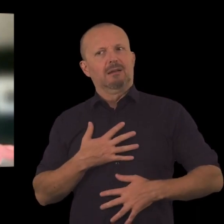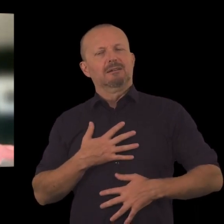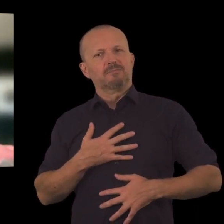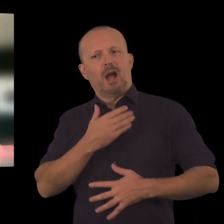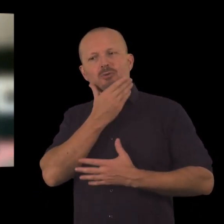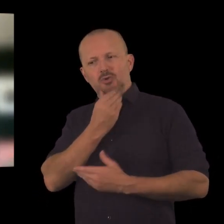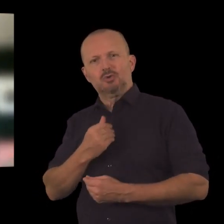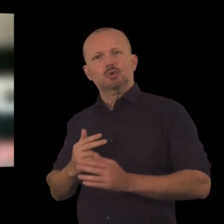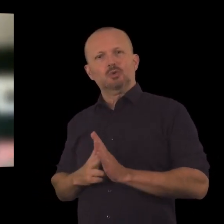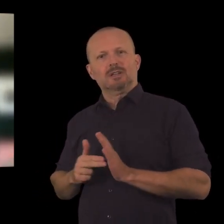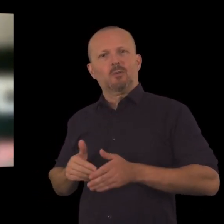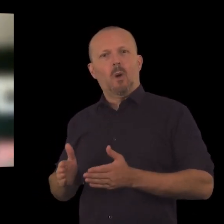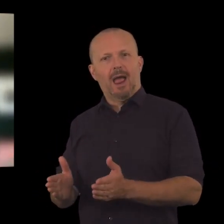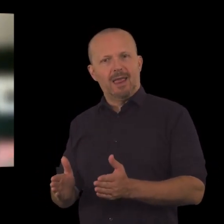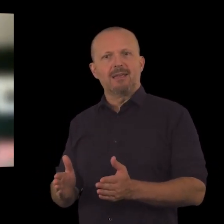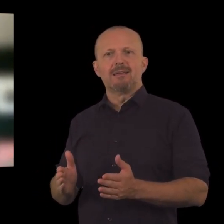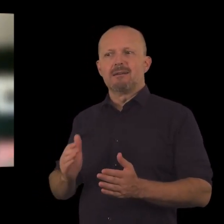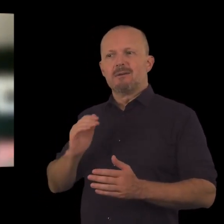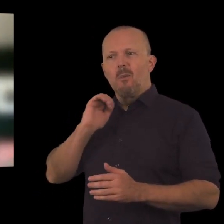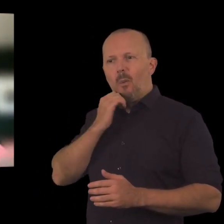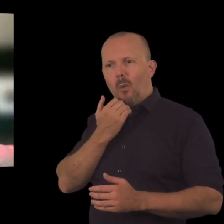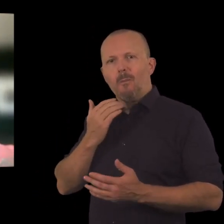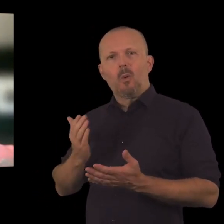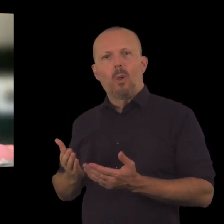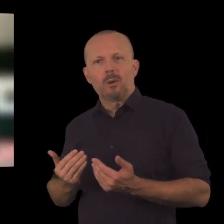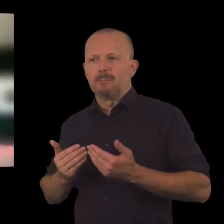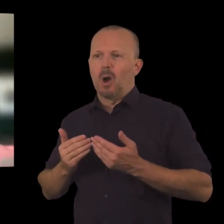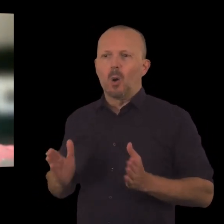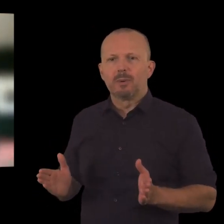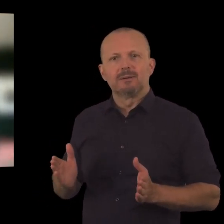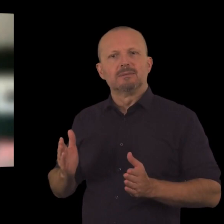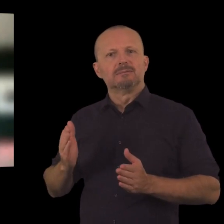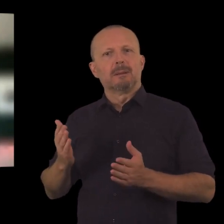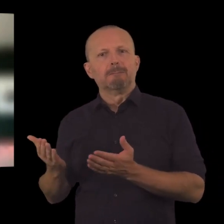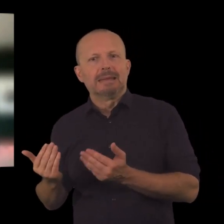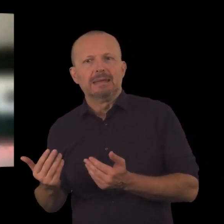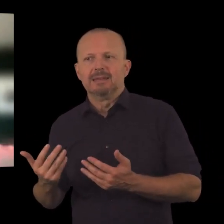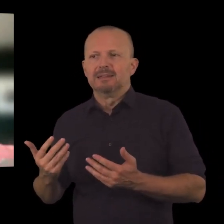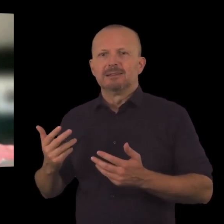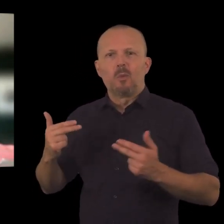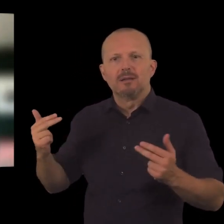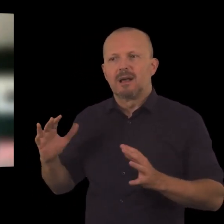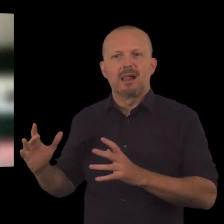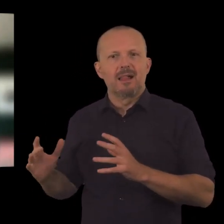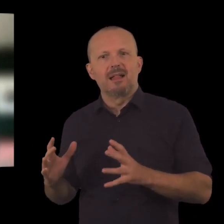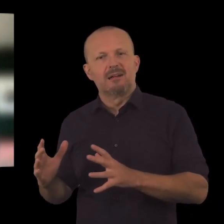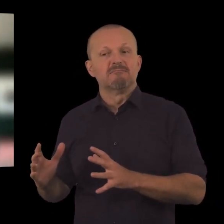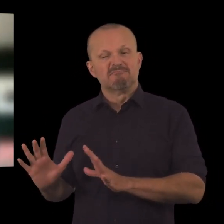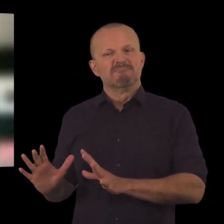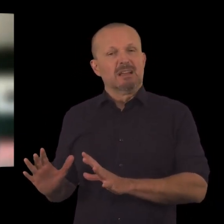it's just different, and that's how they're doing things. Yeah. So that inclusivity, I think,